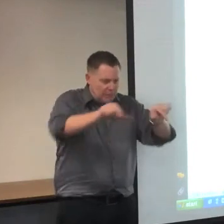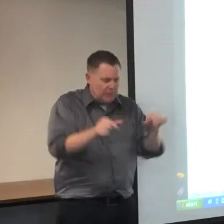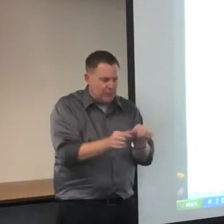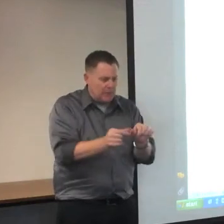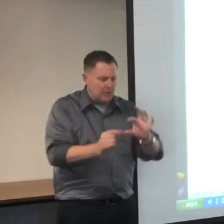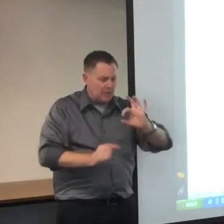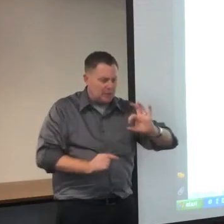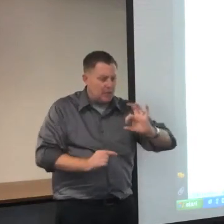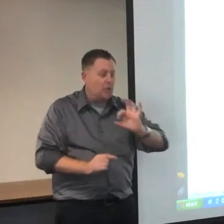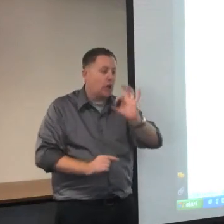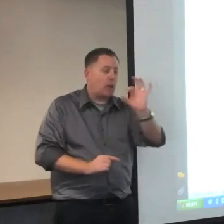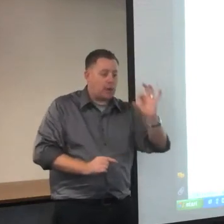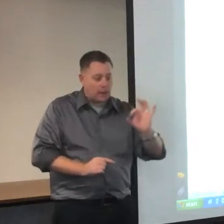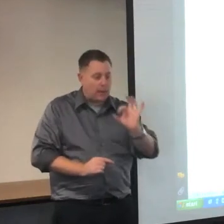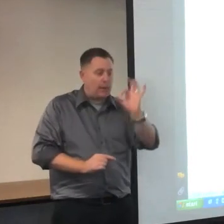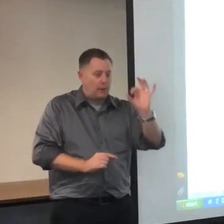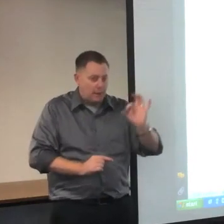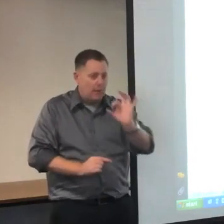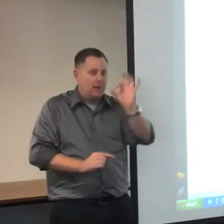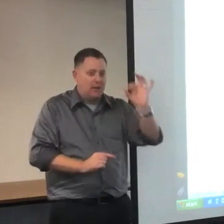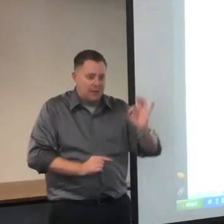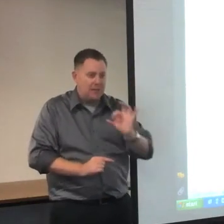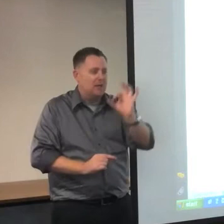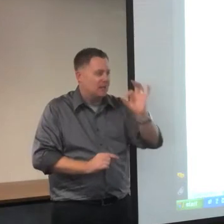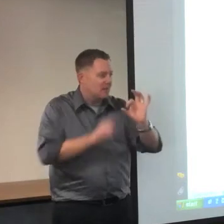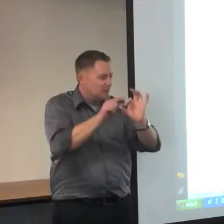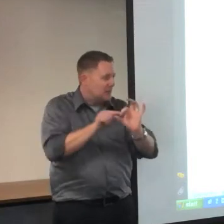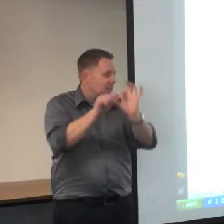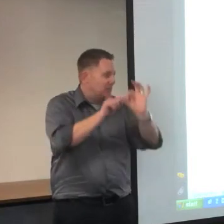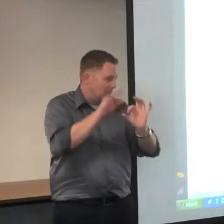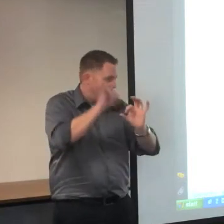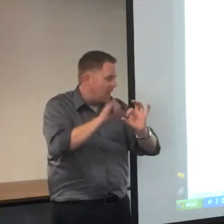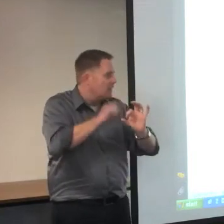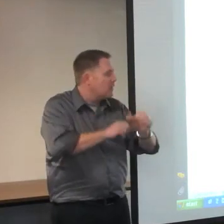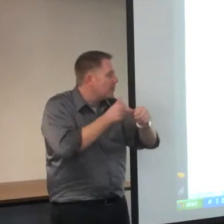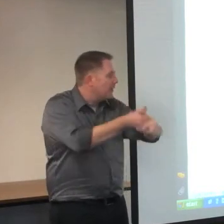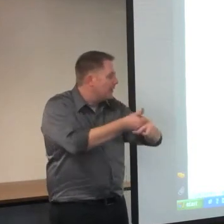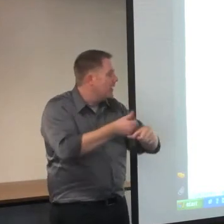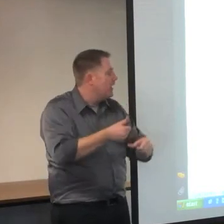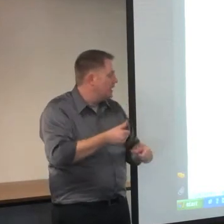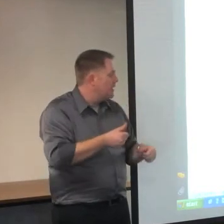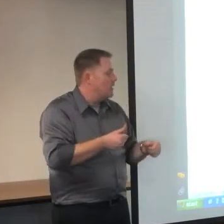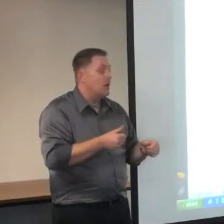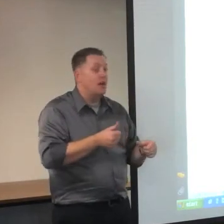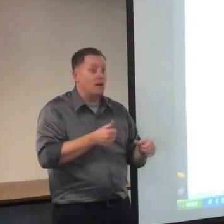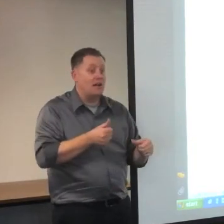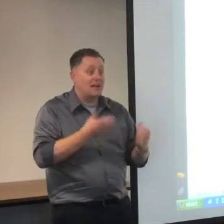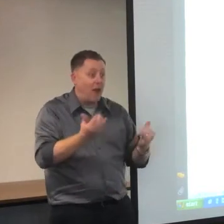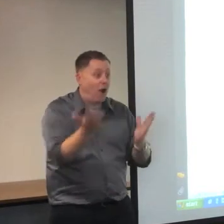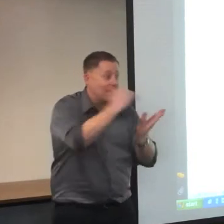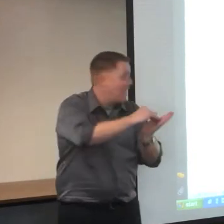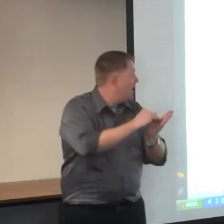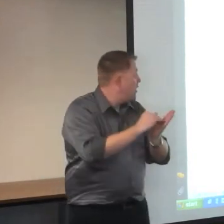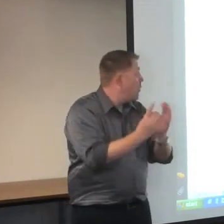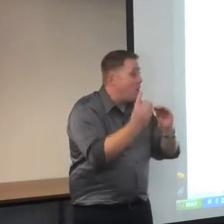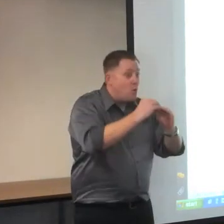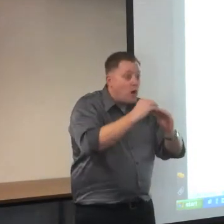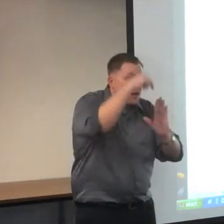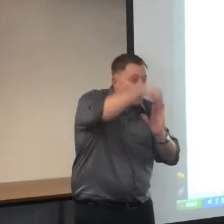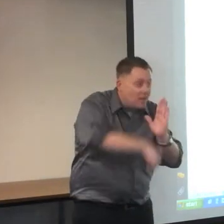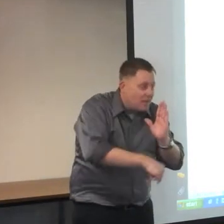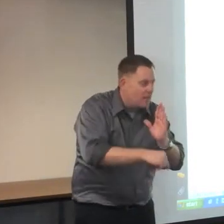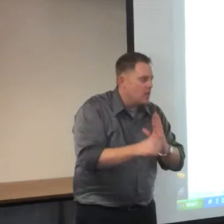what used to look like that picture. I went through it. I was going to take this one step further and say, what if I